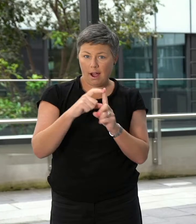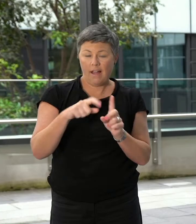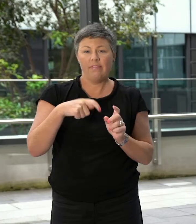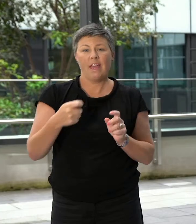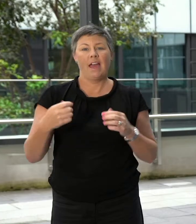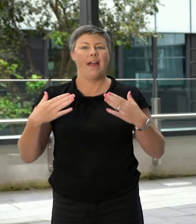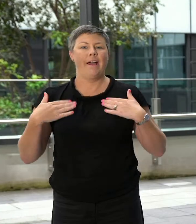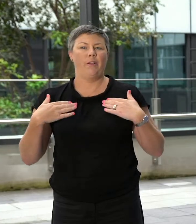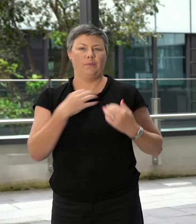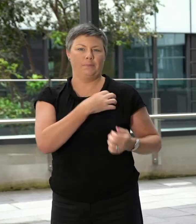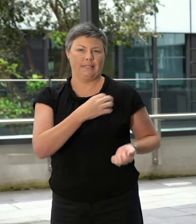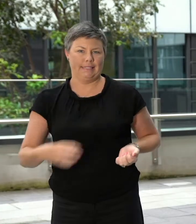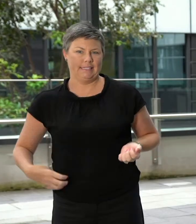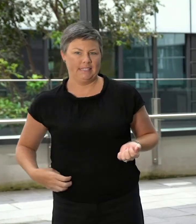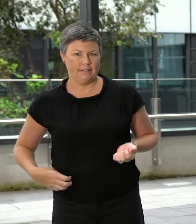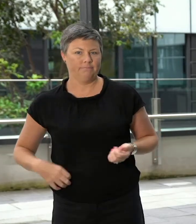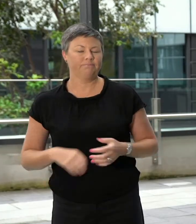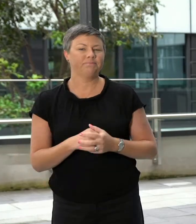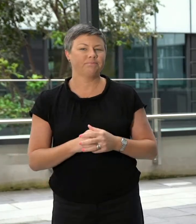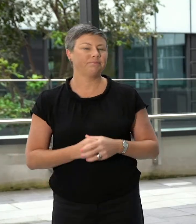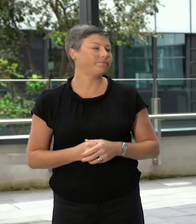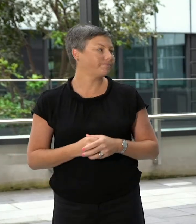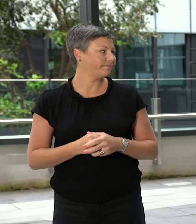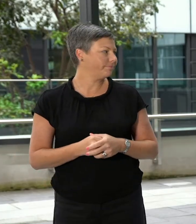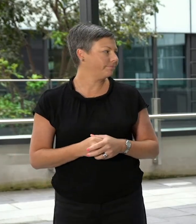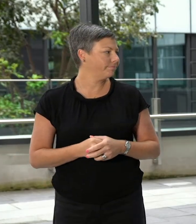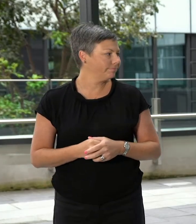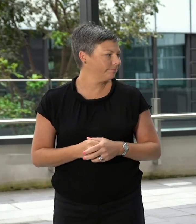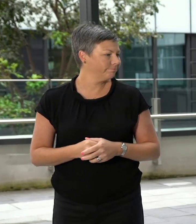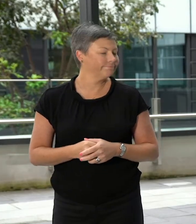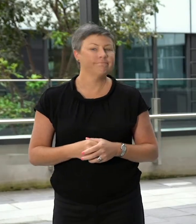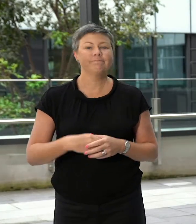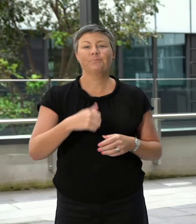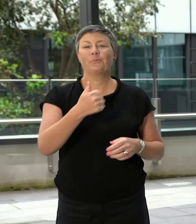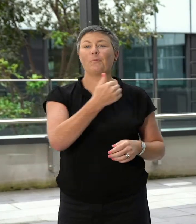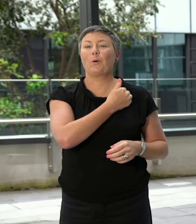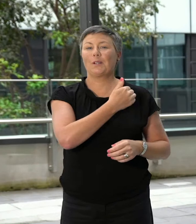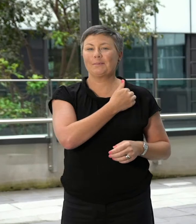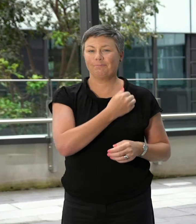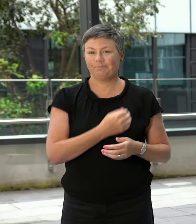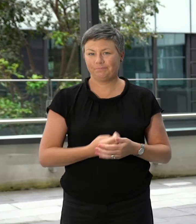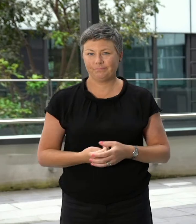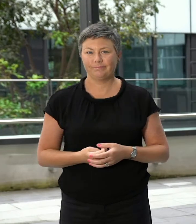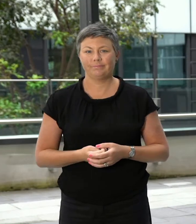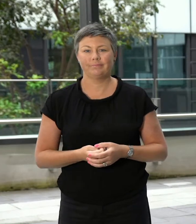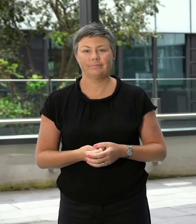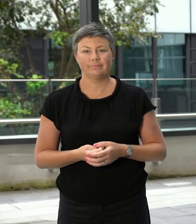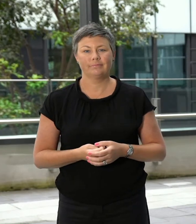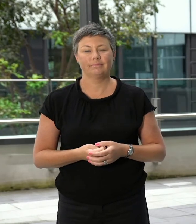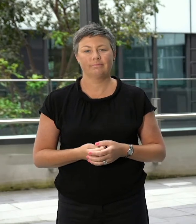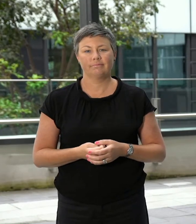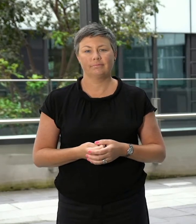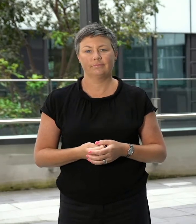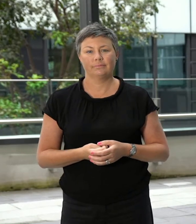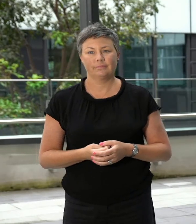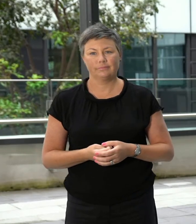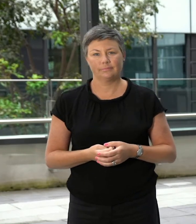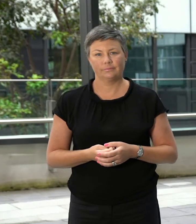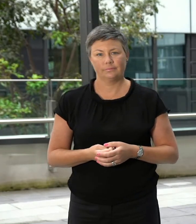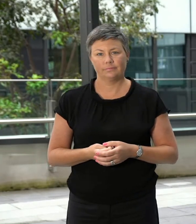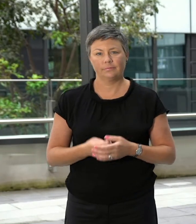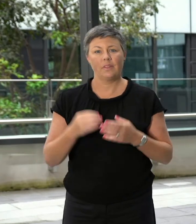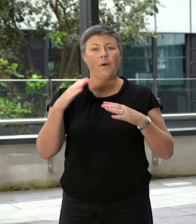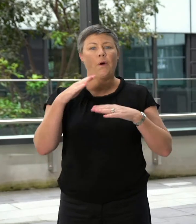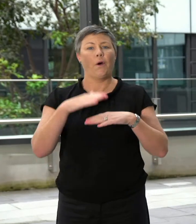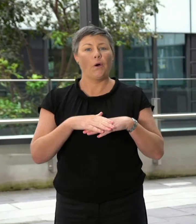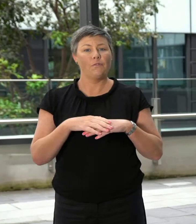questions. Thank you. Thank you. Thank you, Premier. Good morning, everyone. As the Premier indicated, with respect to the